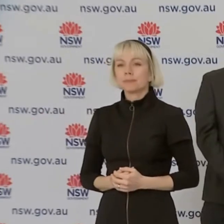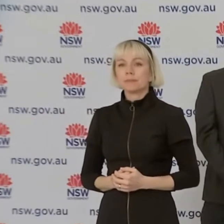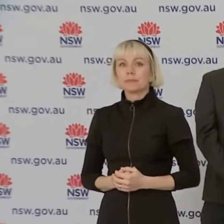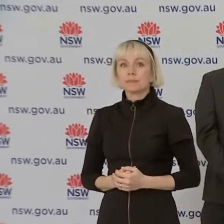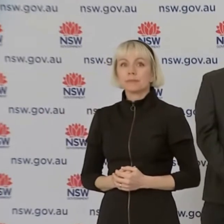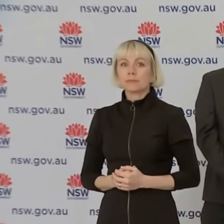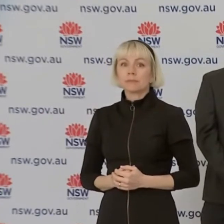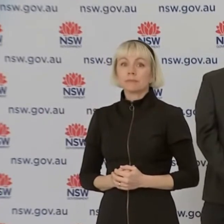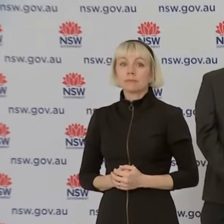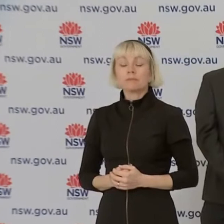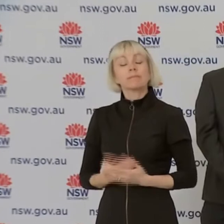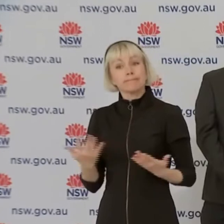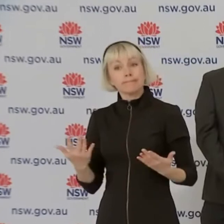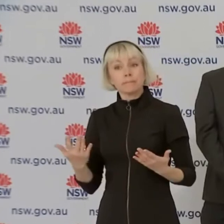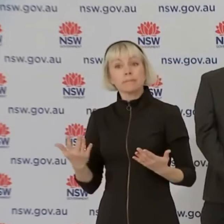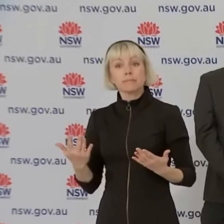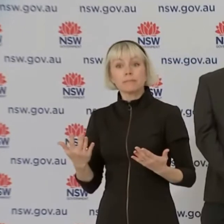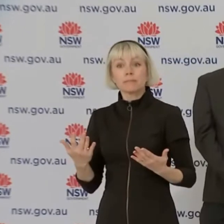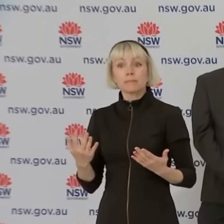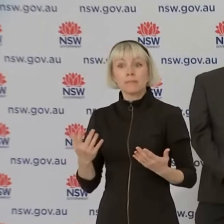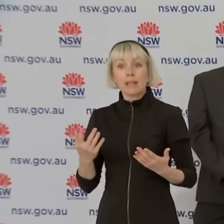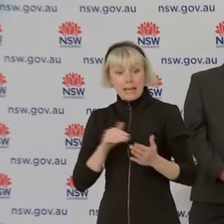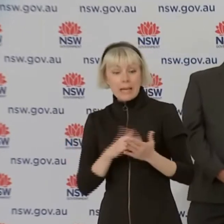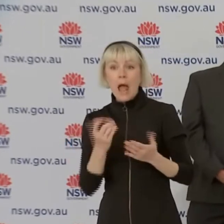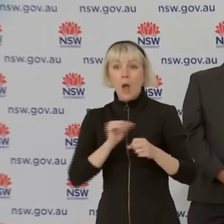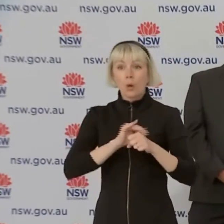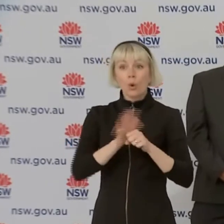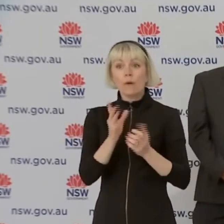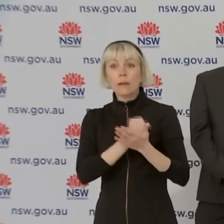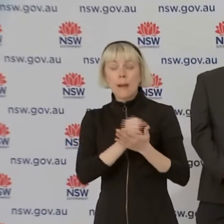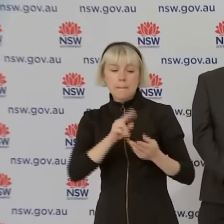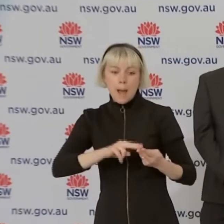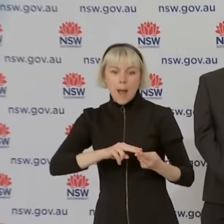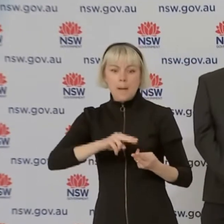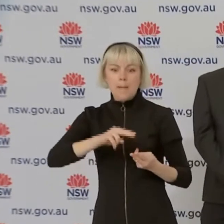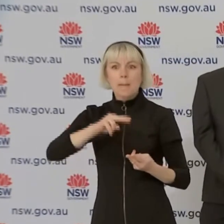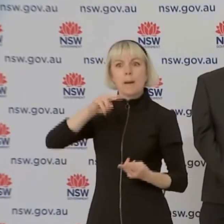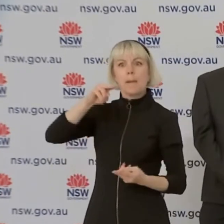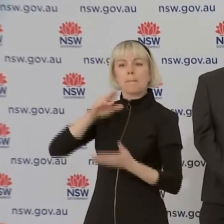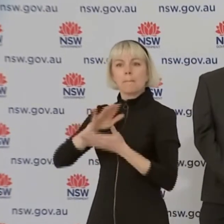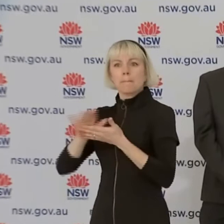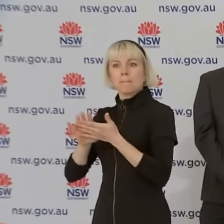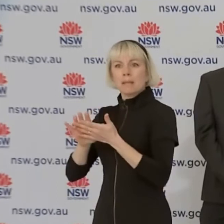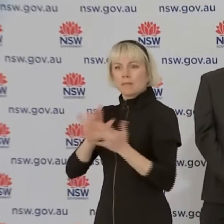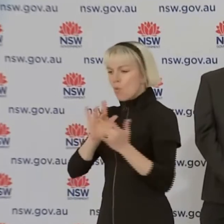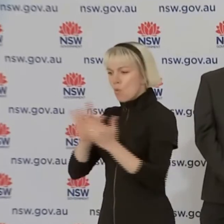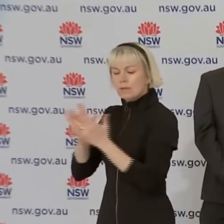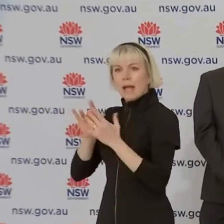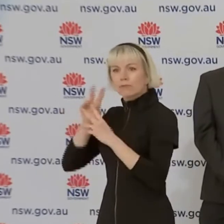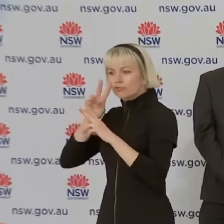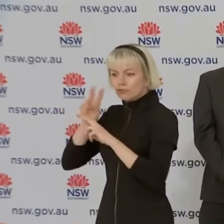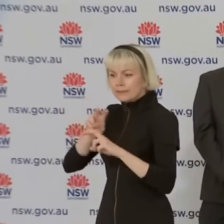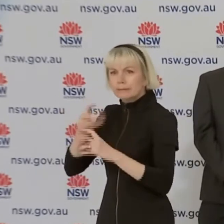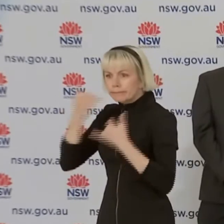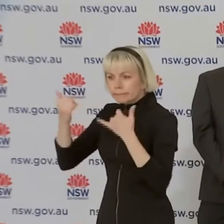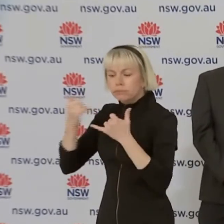I think it's reasonable to acknowledge that with the increasing case numbers, it has been challenging. So systems have had to ramp up, and we've had to